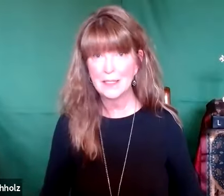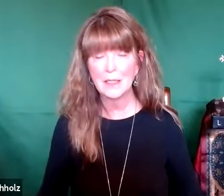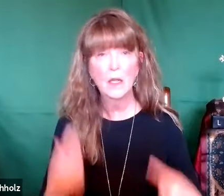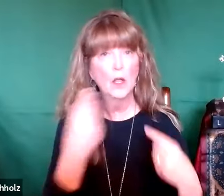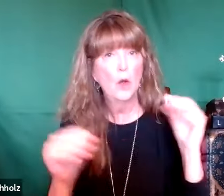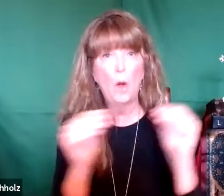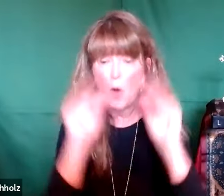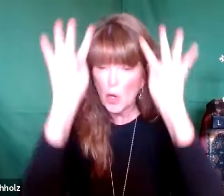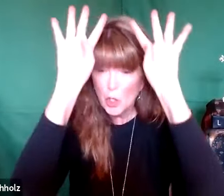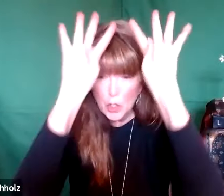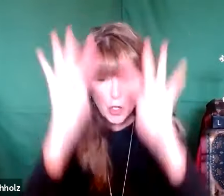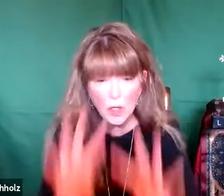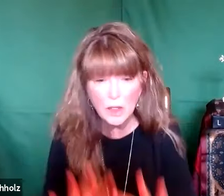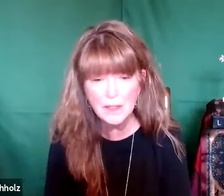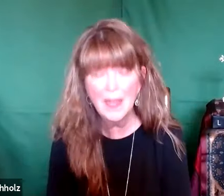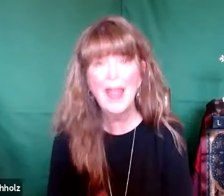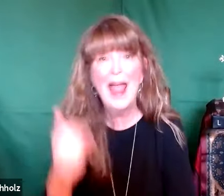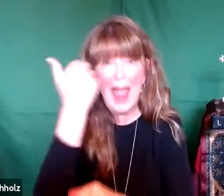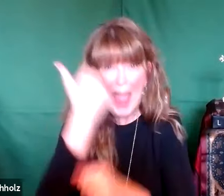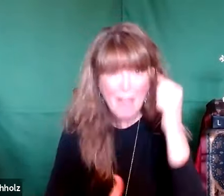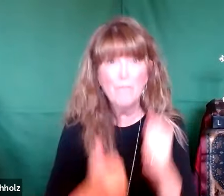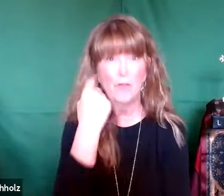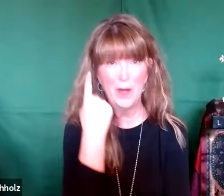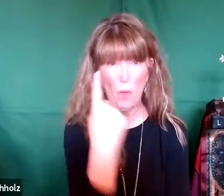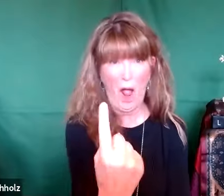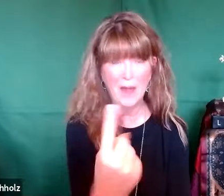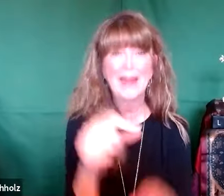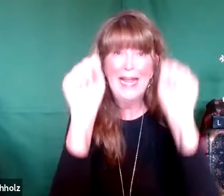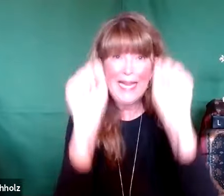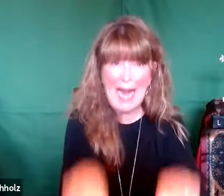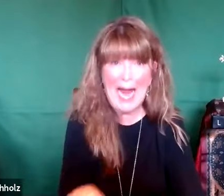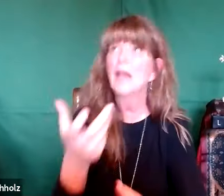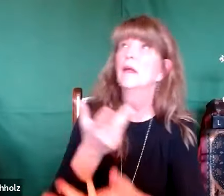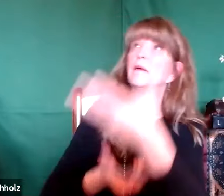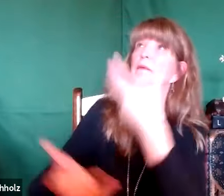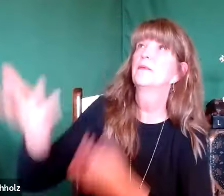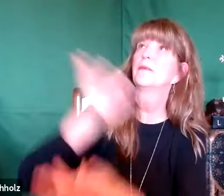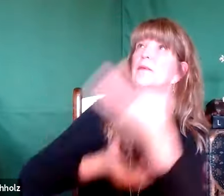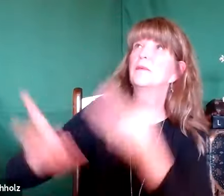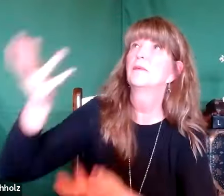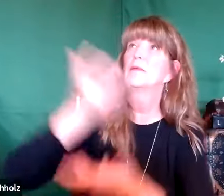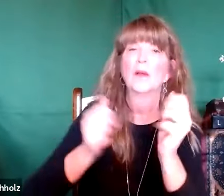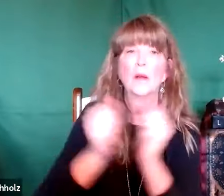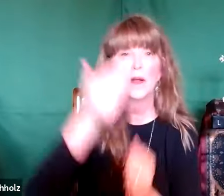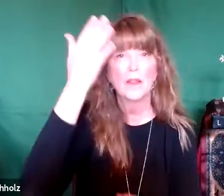special room. We no longer needed a priest. We no longer needed a curtain. Everyone now